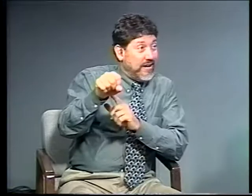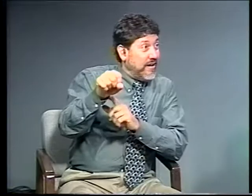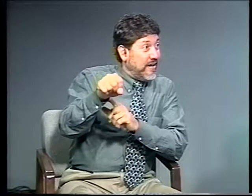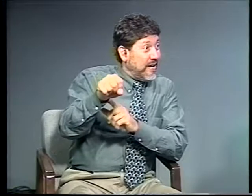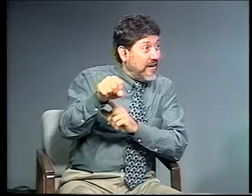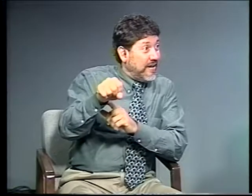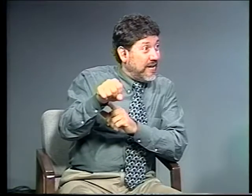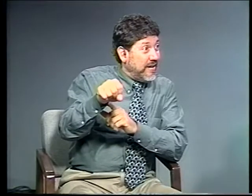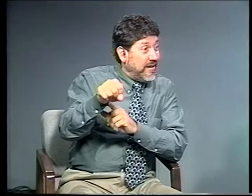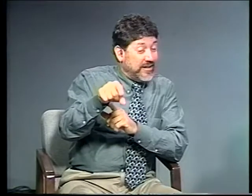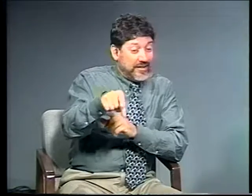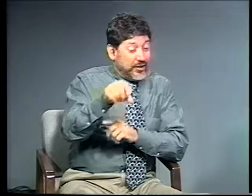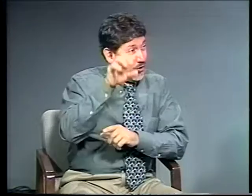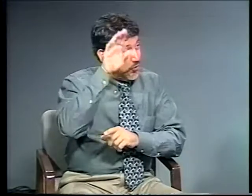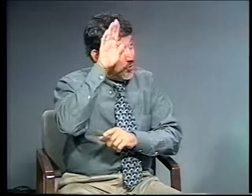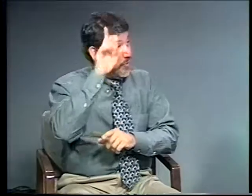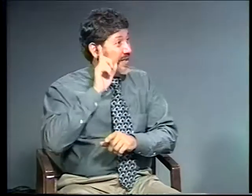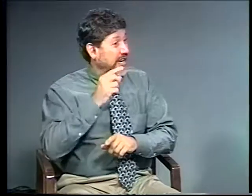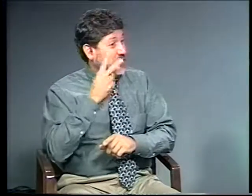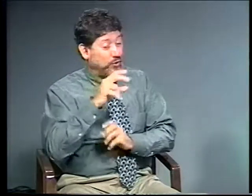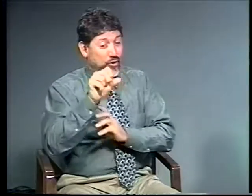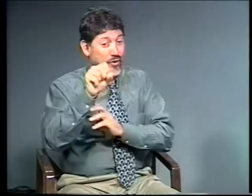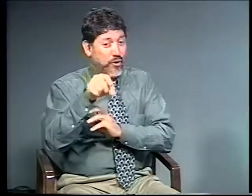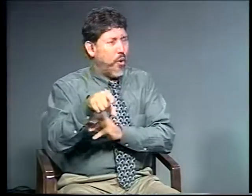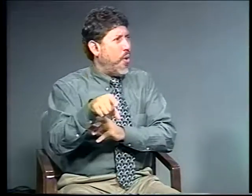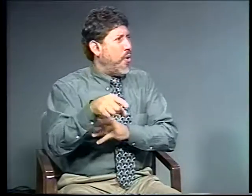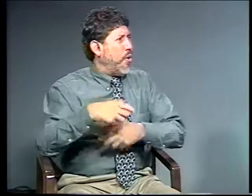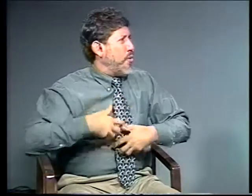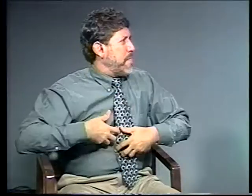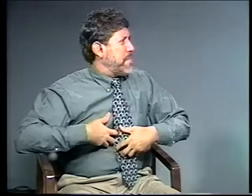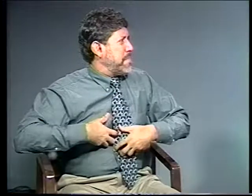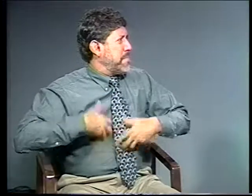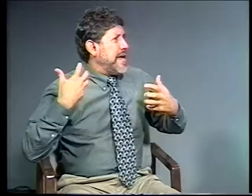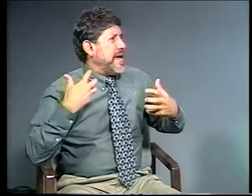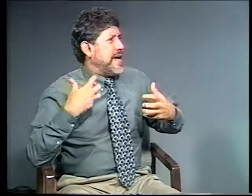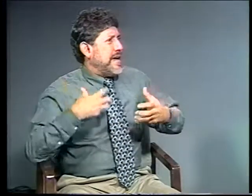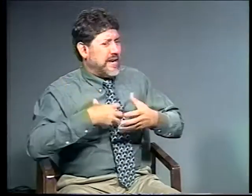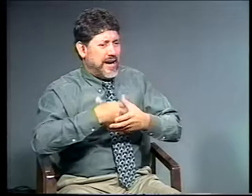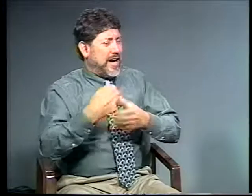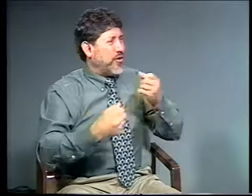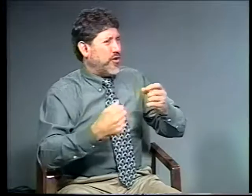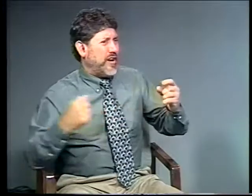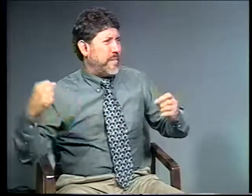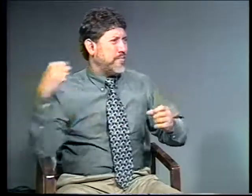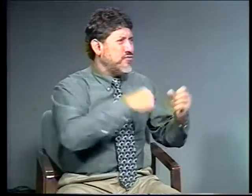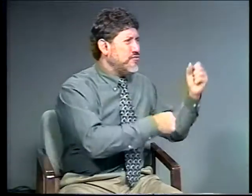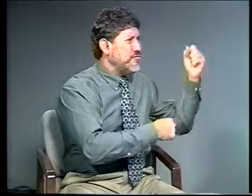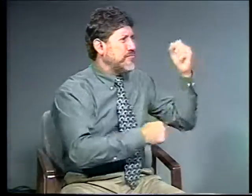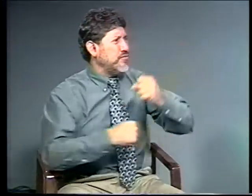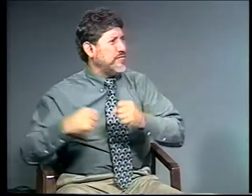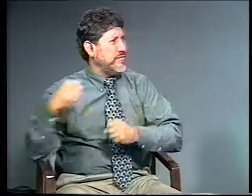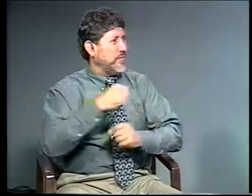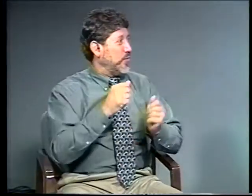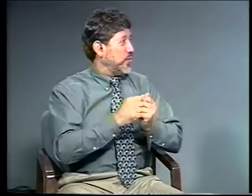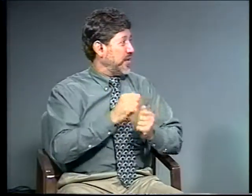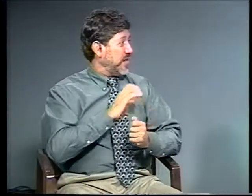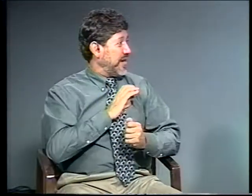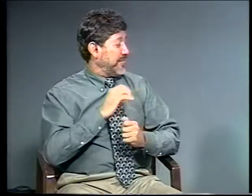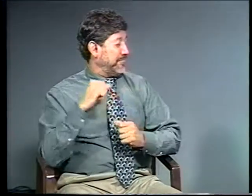he wished that he expressed his desire for that not to happen. And the officer signed in American Sign Language, yes. As soon as that happened, the